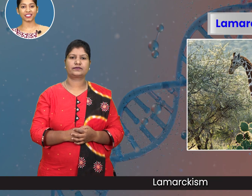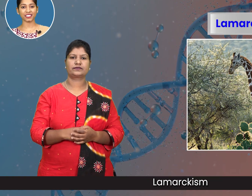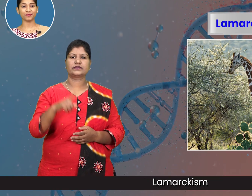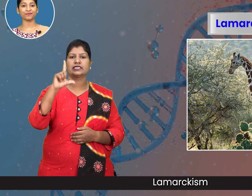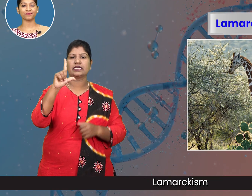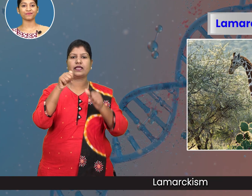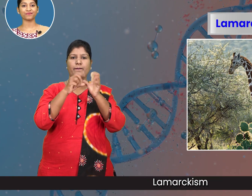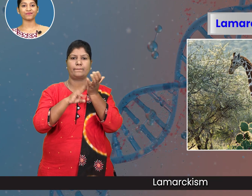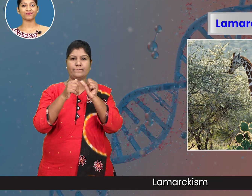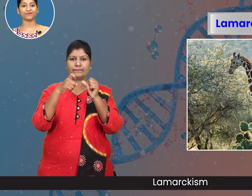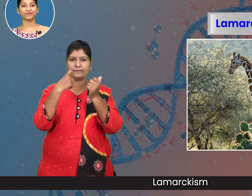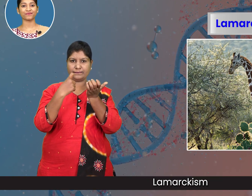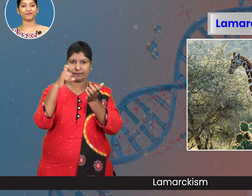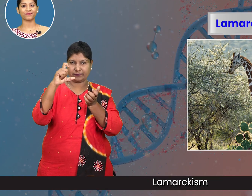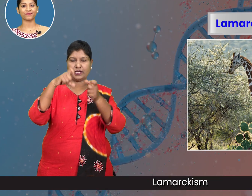landmarkism,